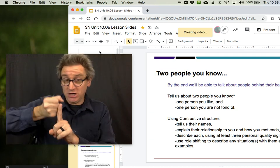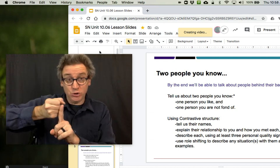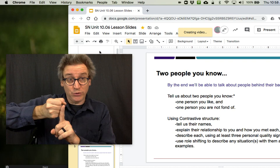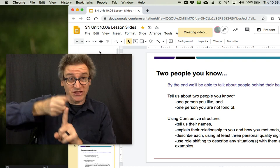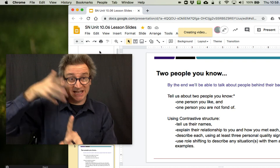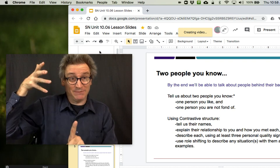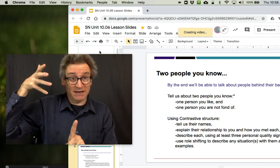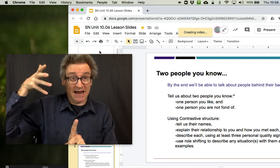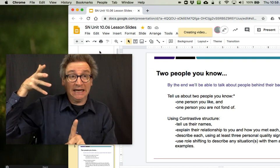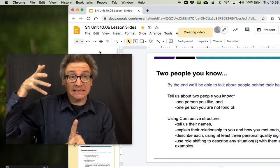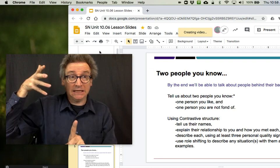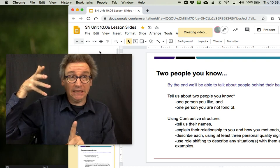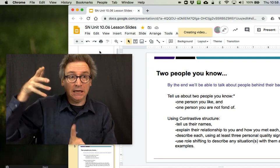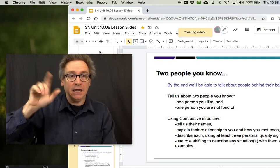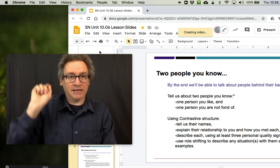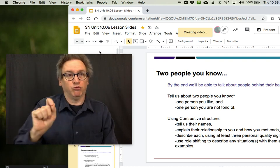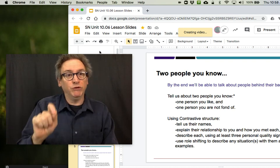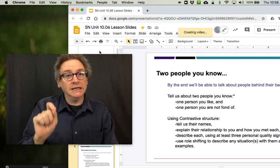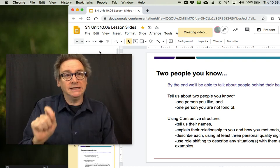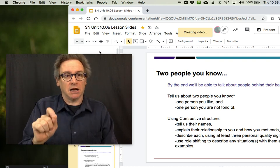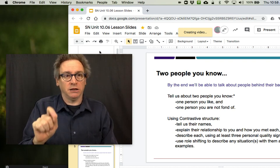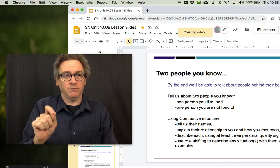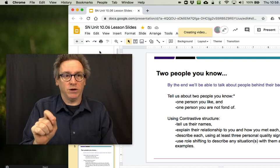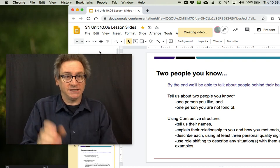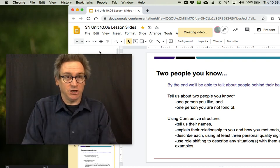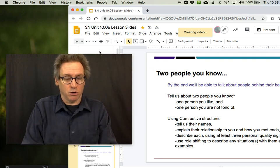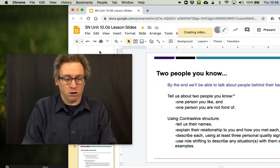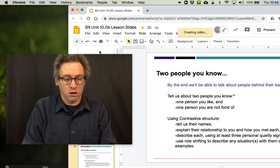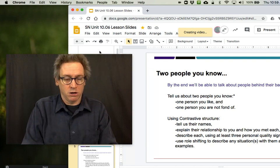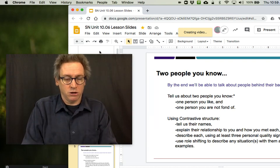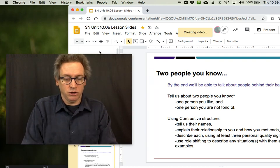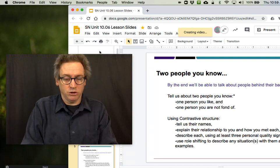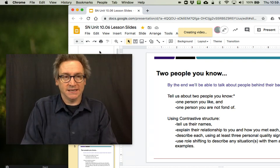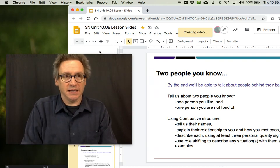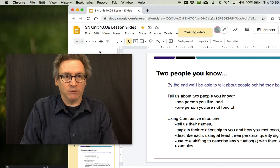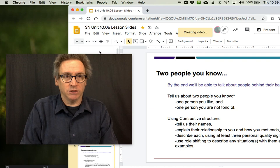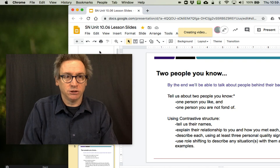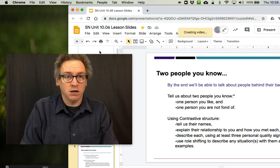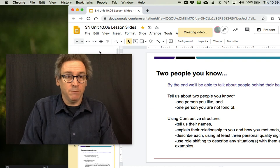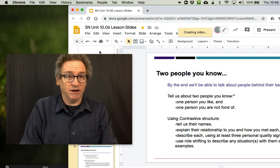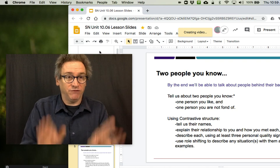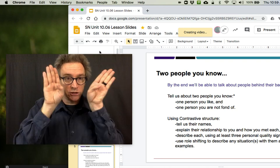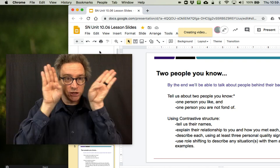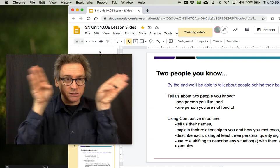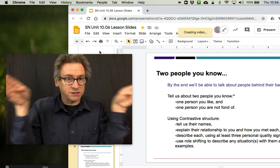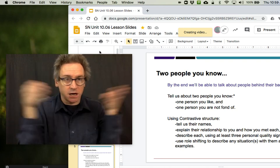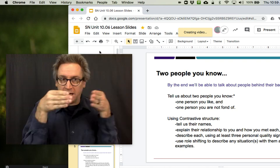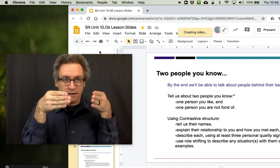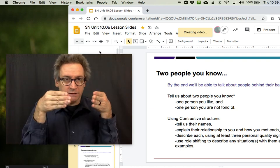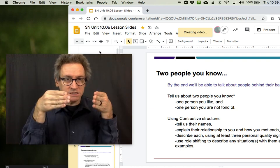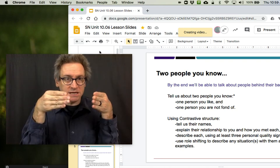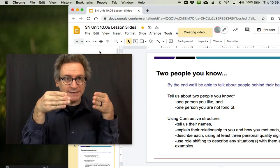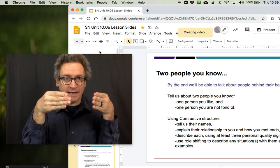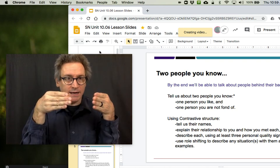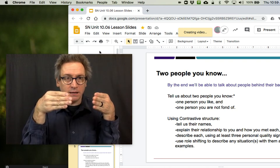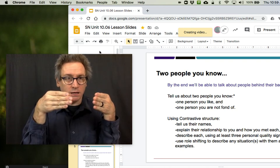you can do this spontaneously, it's really solid points that you are using the language. But if you're just stuck in,